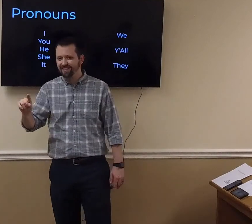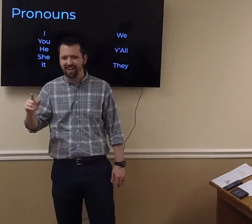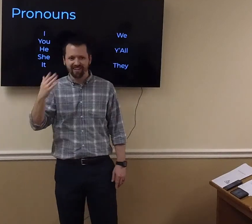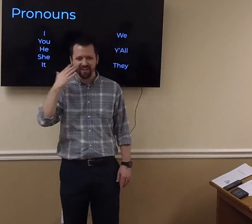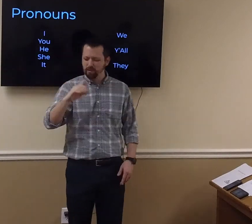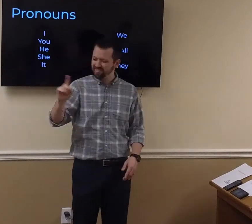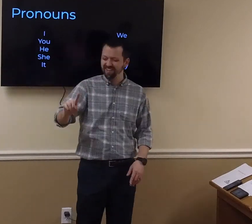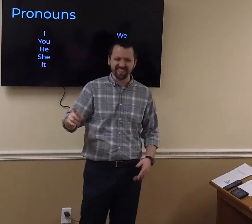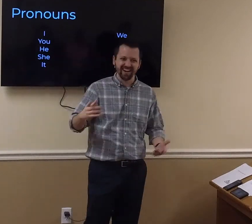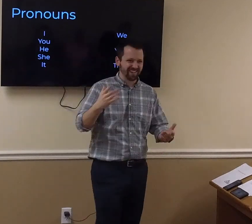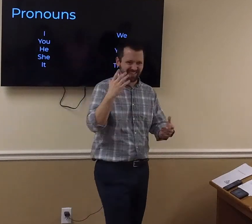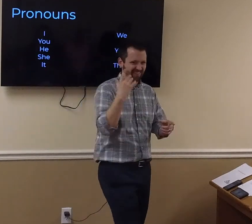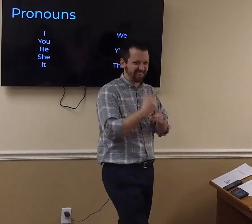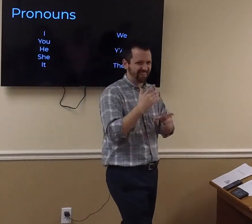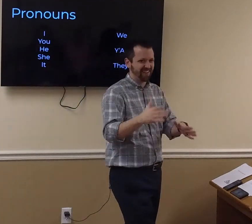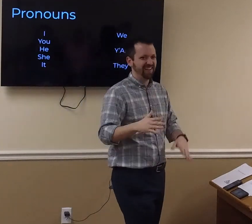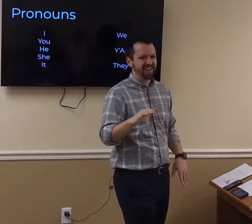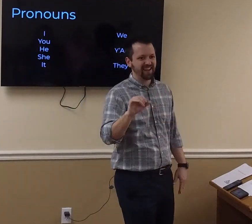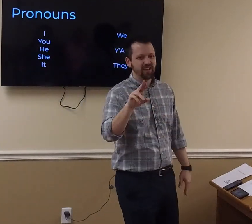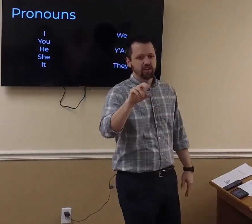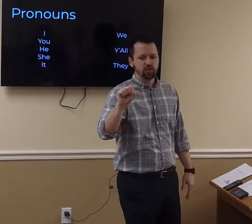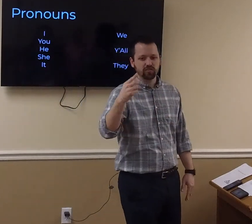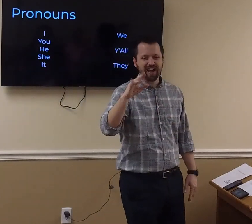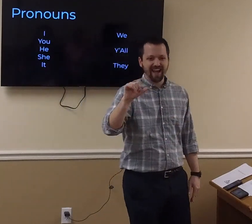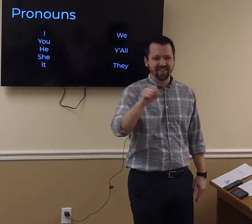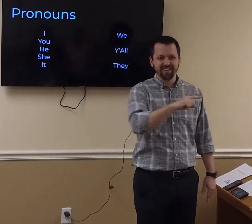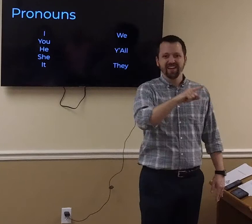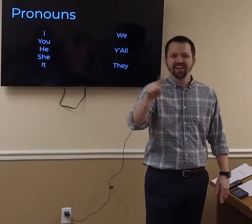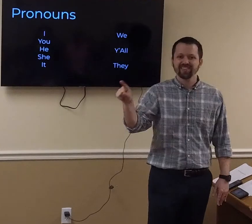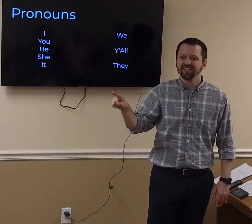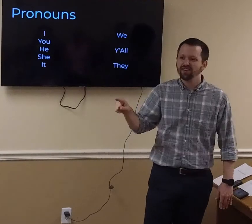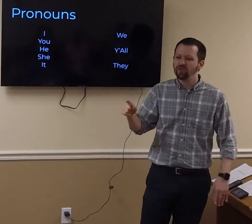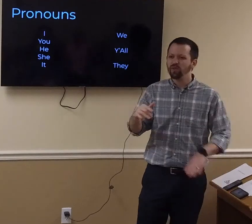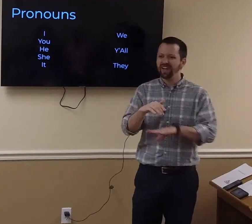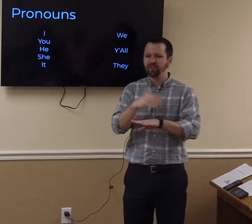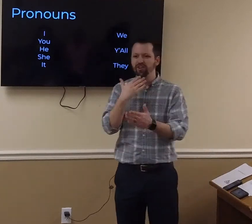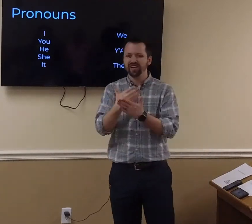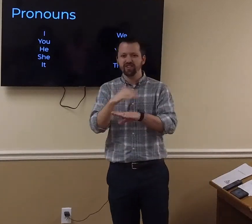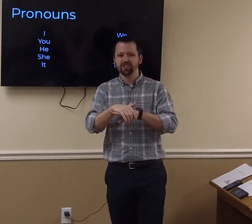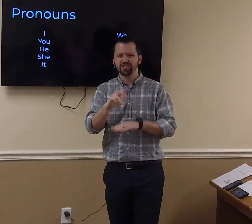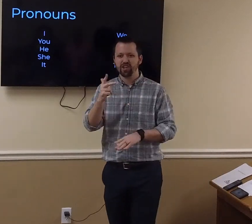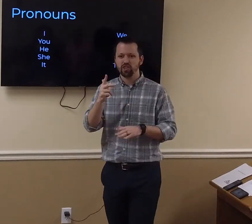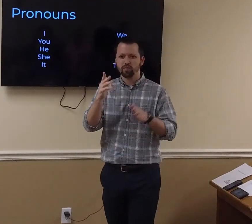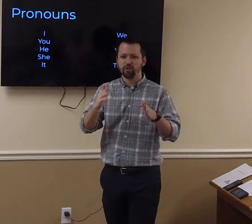I could season there. I guess that's the right one. Yeah. Use guys. We don't really have a good English third person,